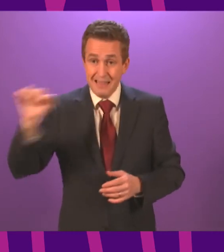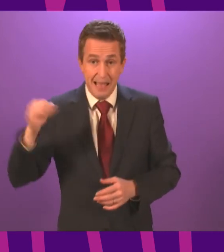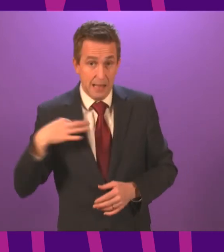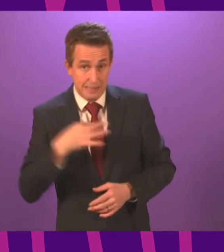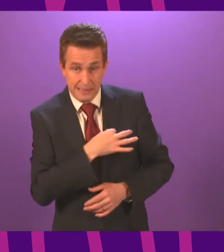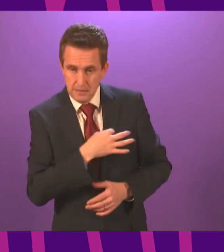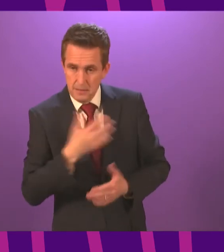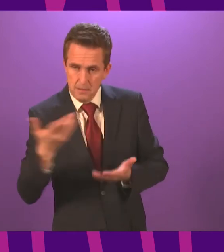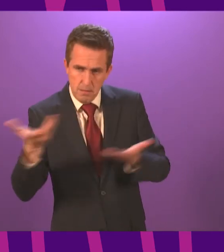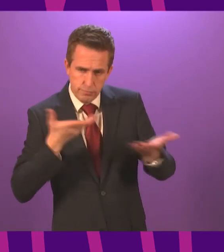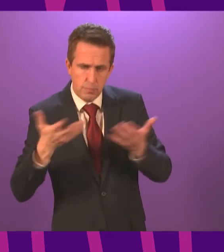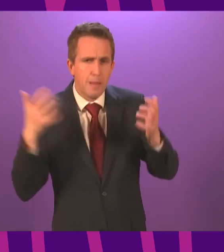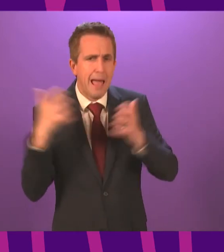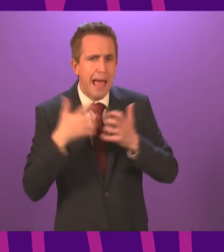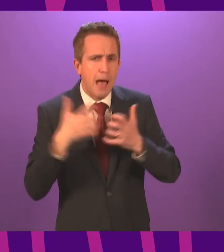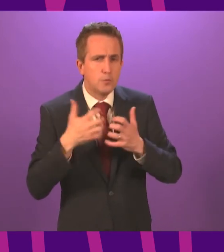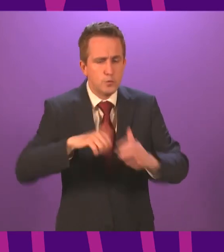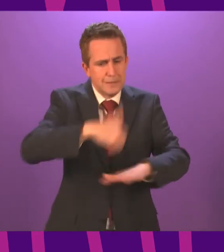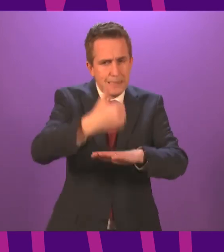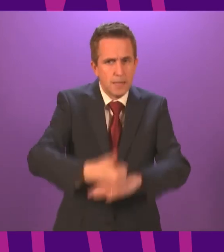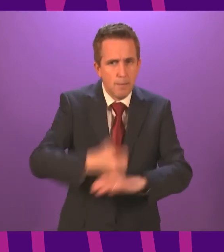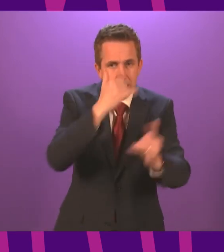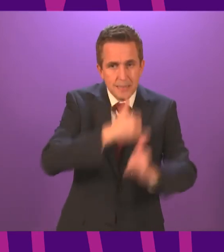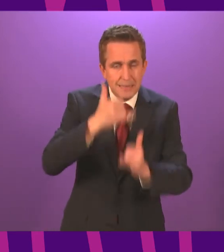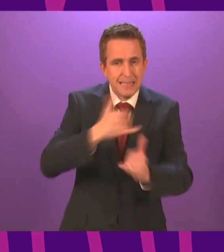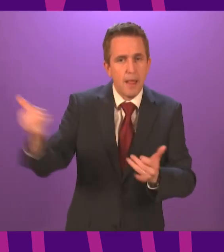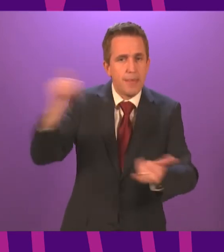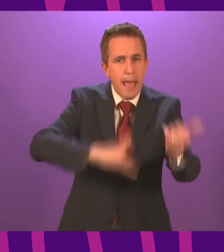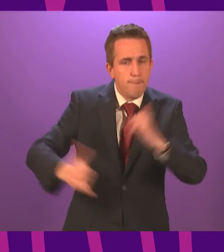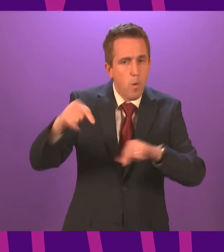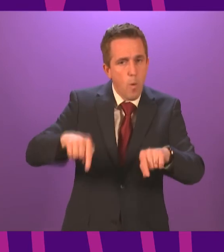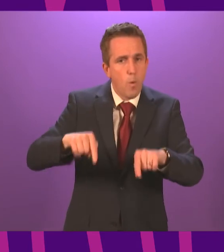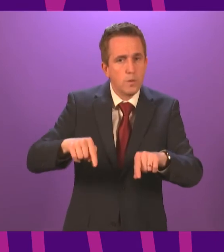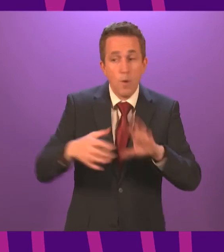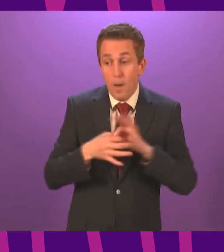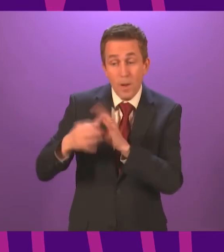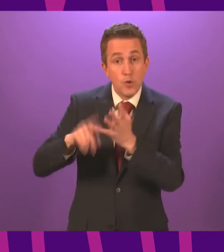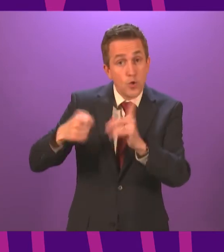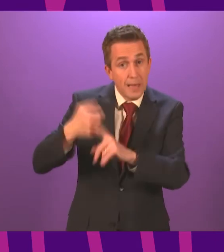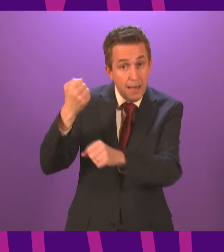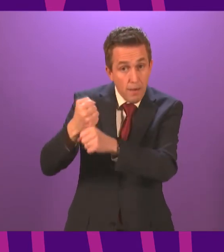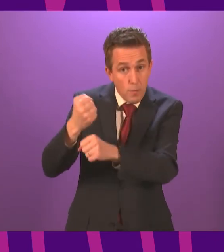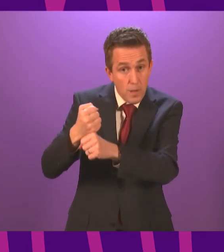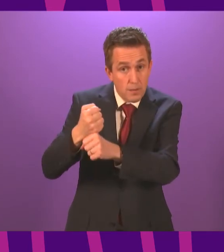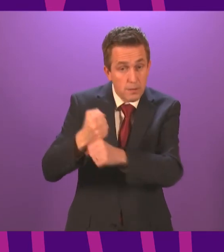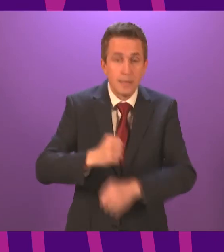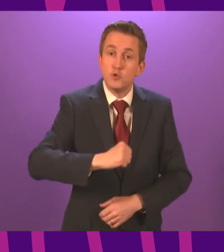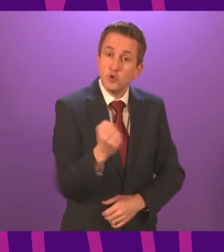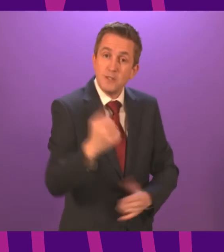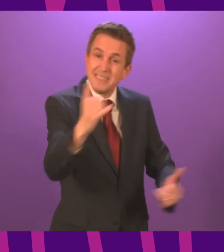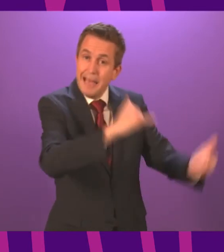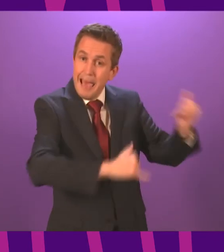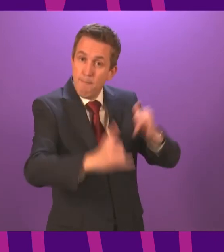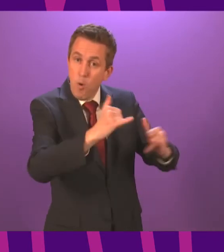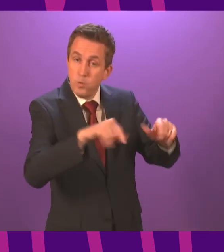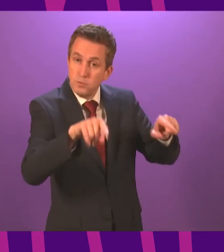around how any regime should operate. But we are continuing to work with the UK Government and also with Scottish airports in